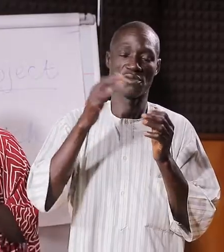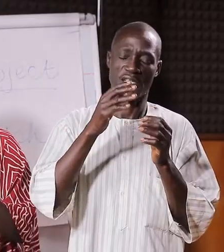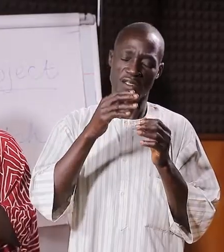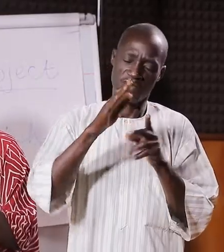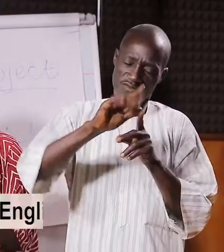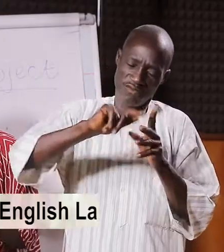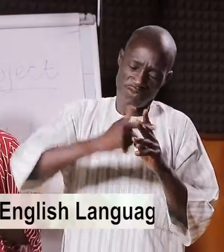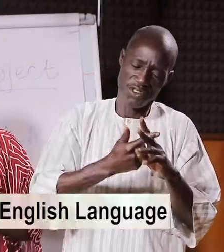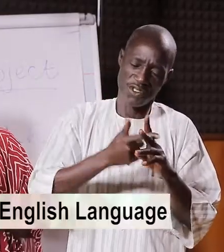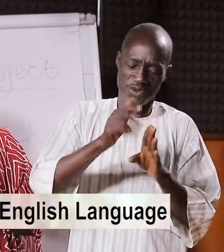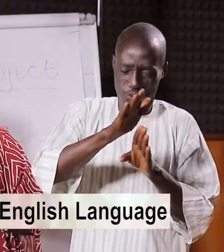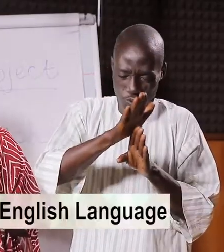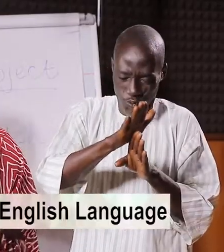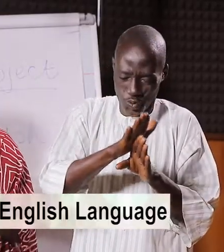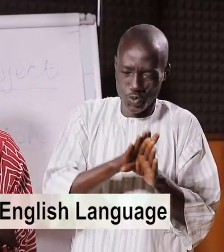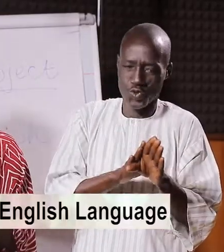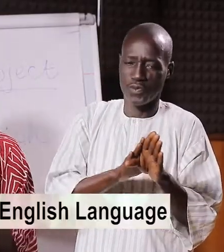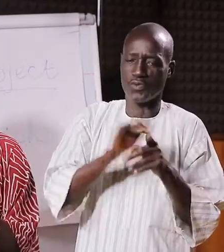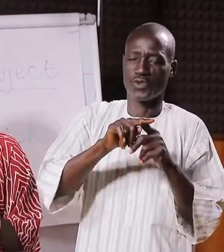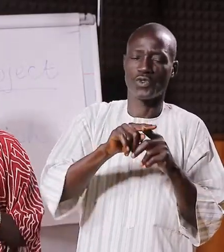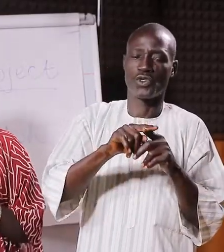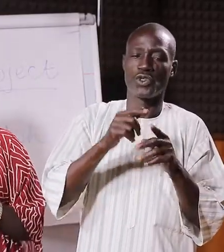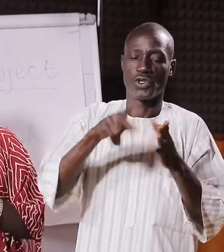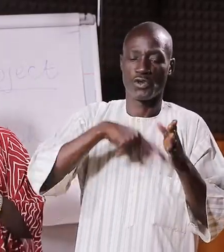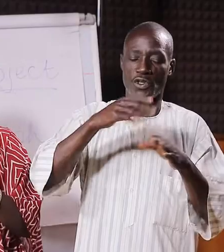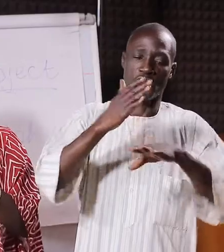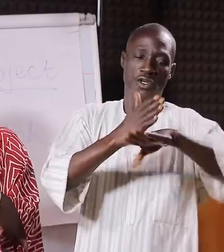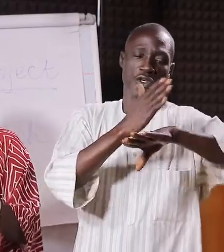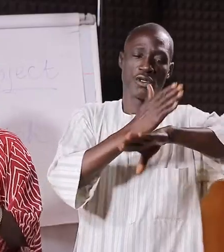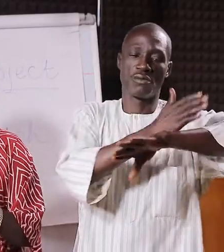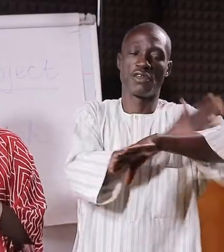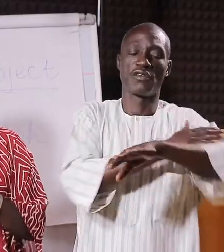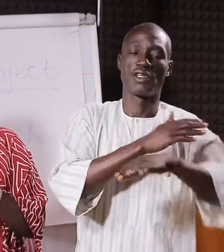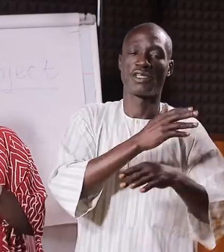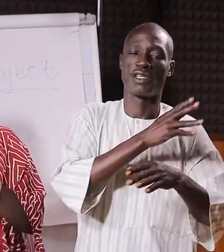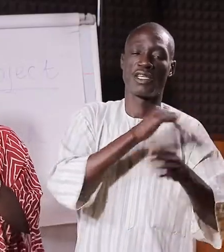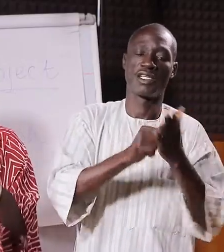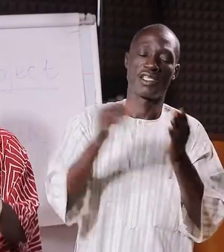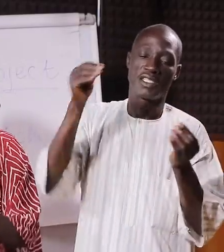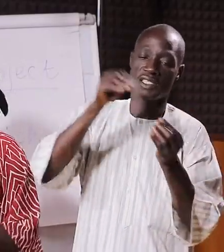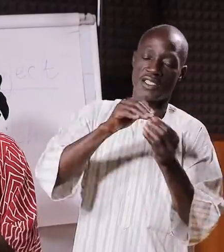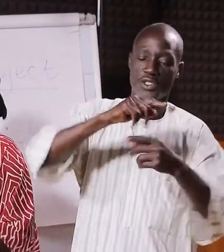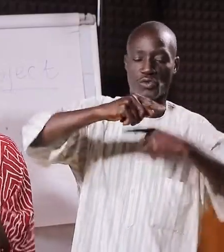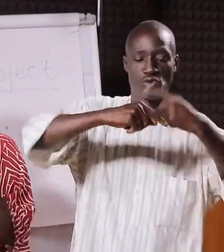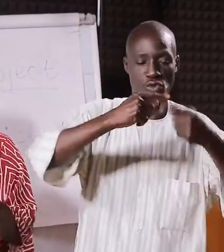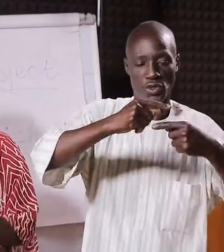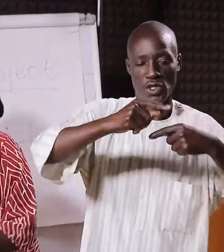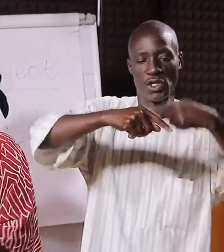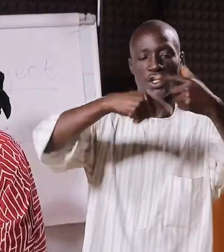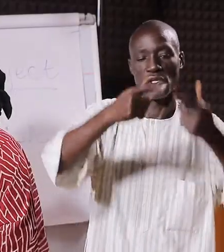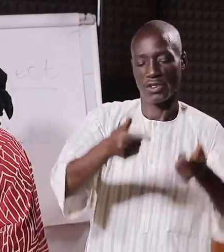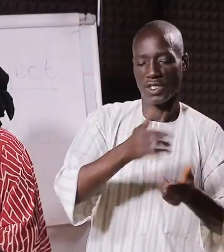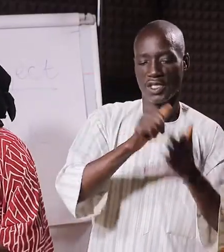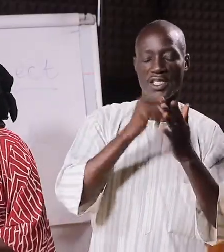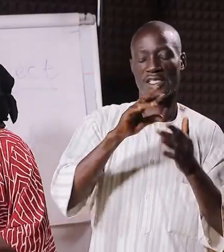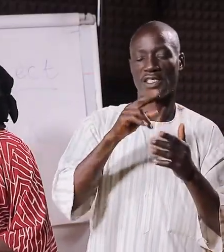slowly. As when you feel you are improving, the speed increases, and it goes like that. That is the fun in